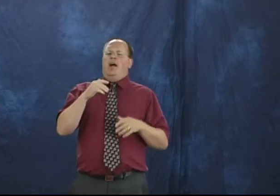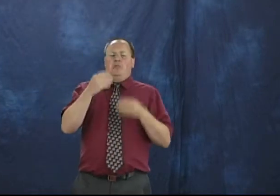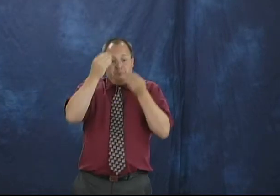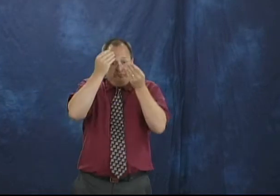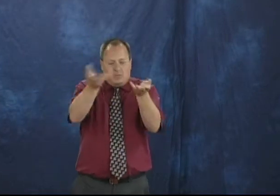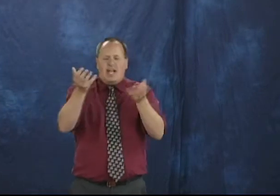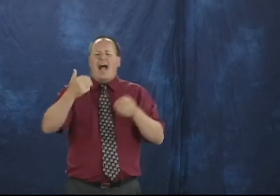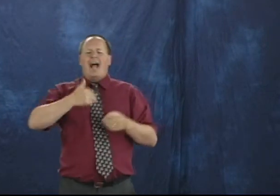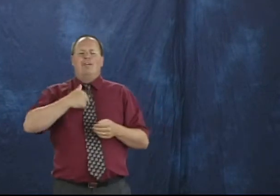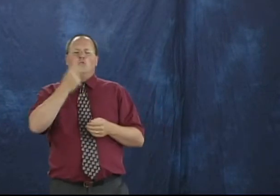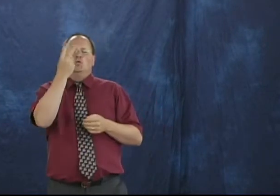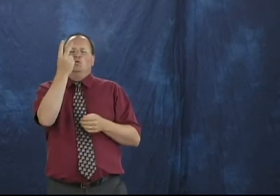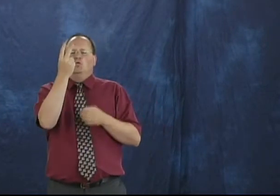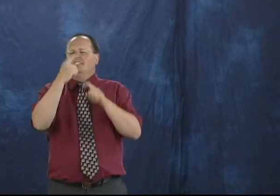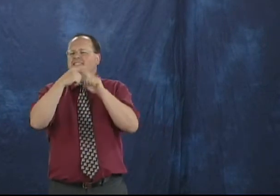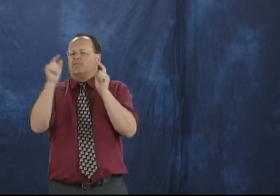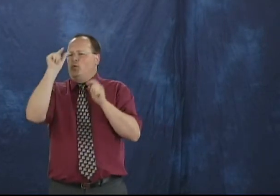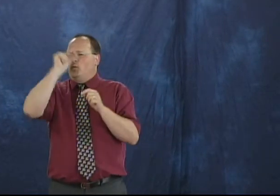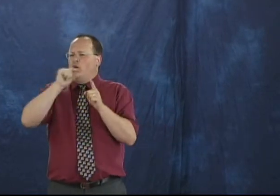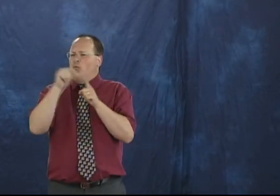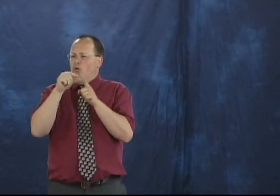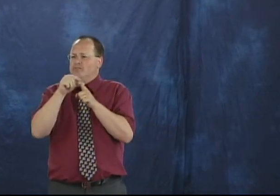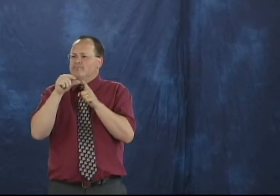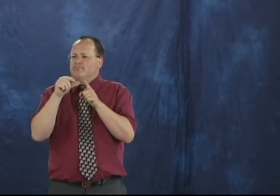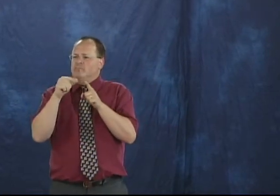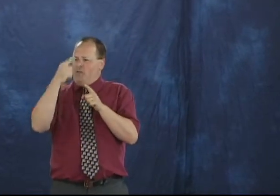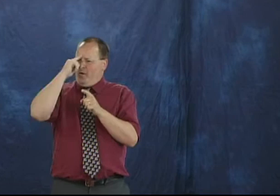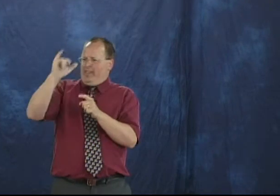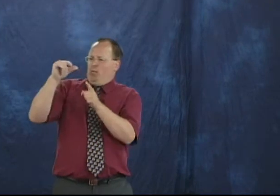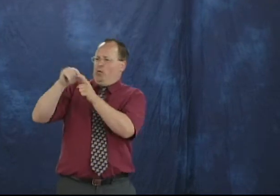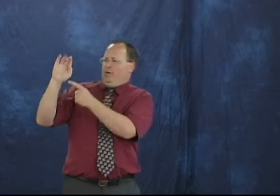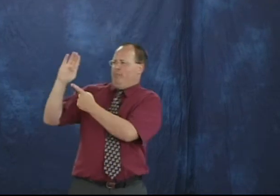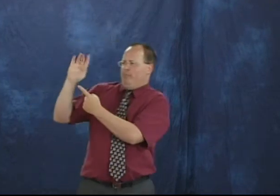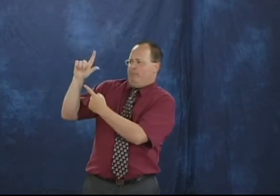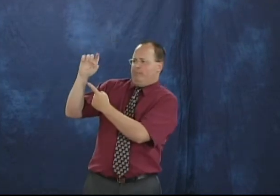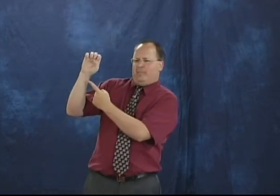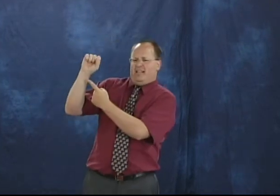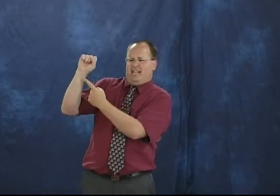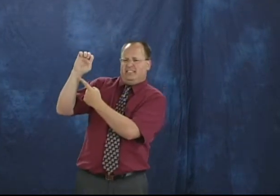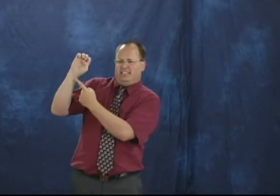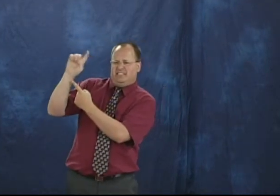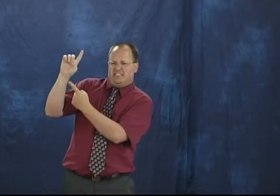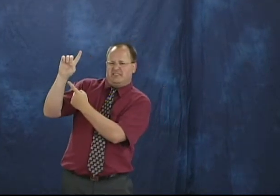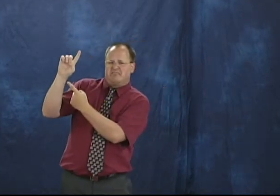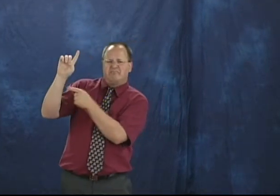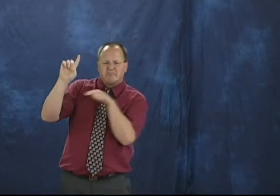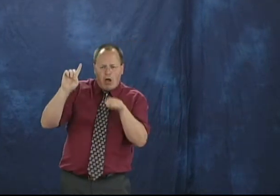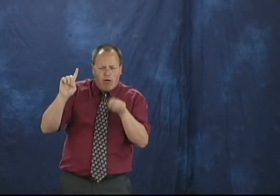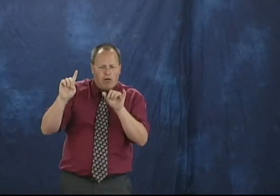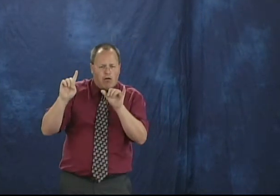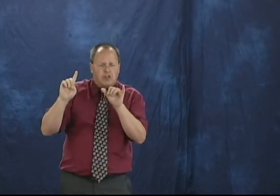Now, there is a certain sign that we tend to use for that word blessed.